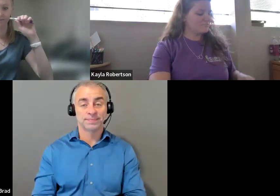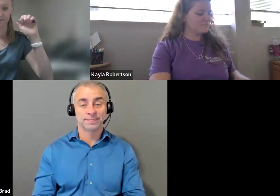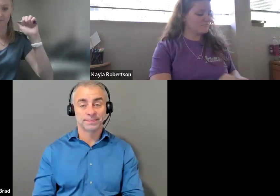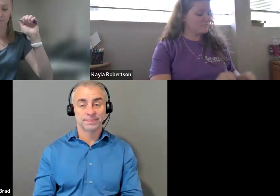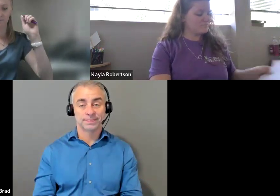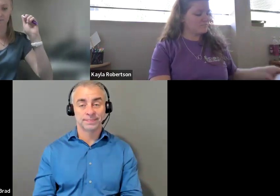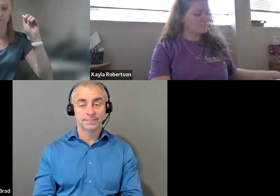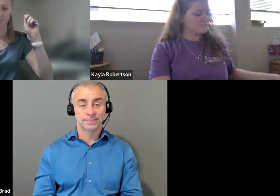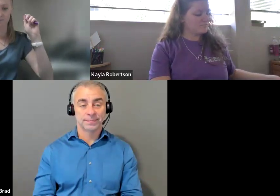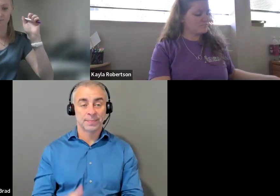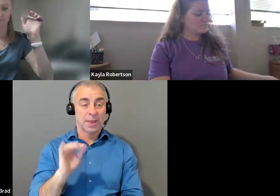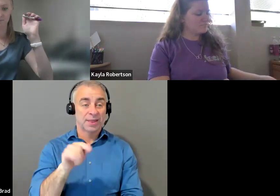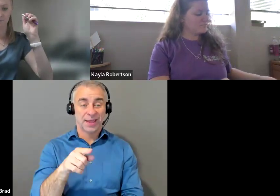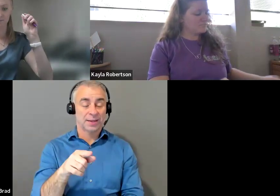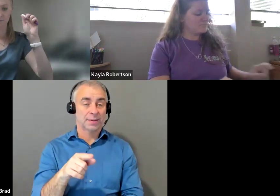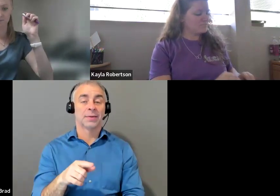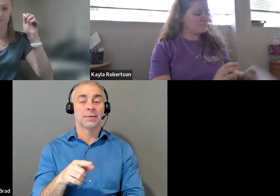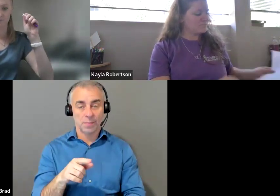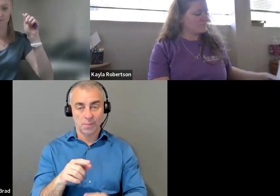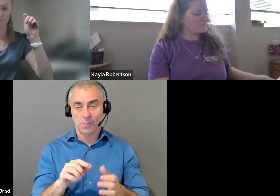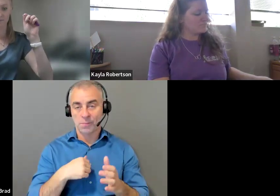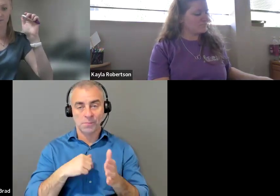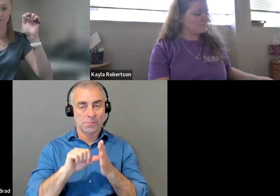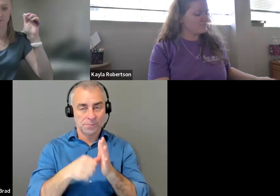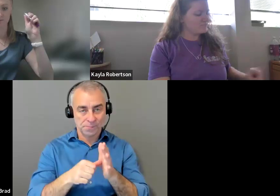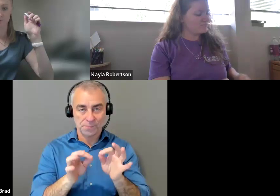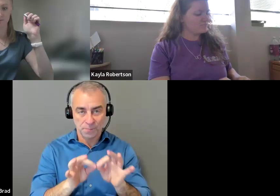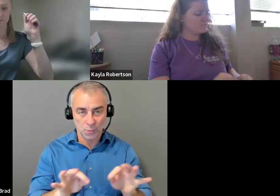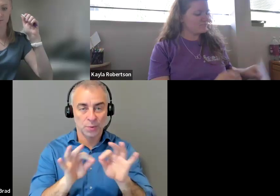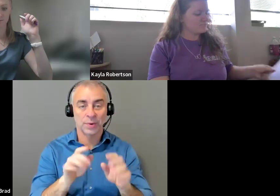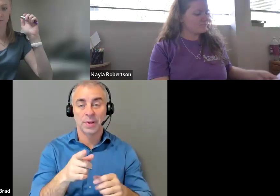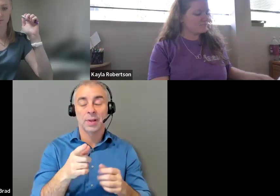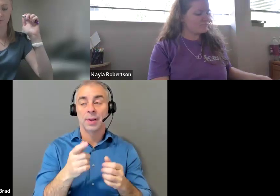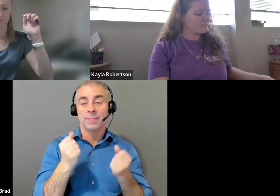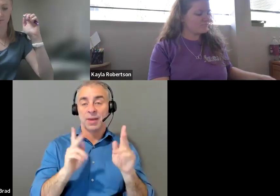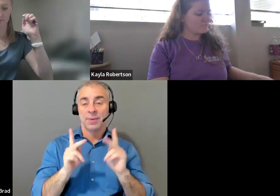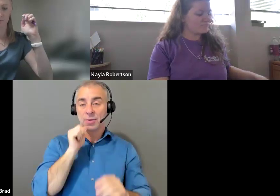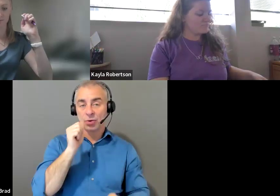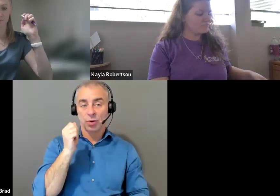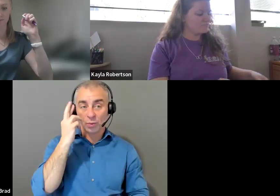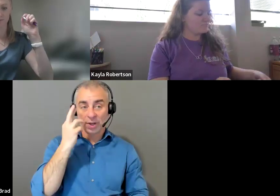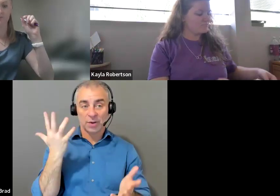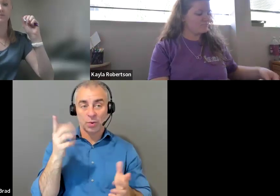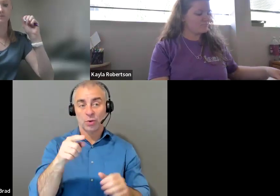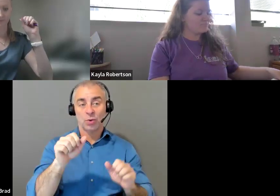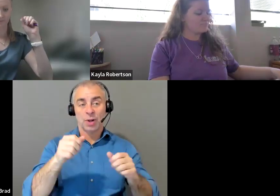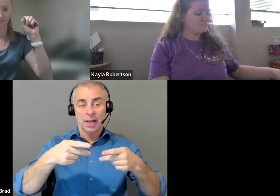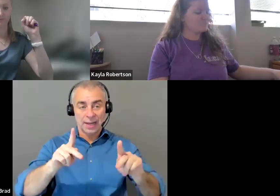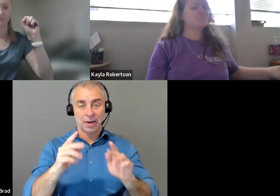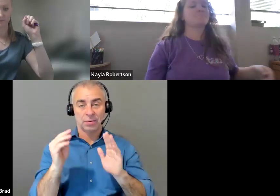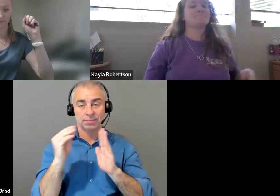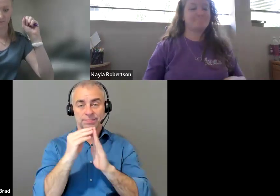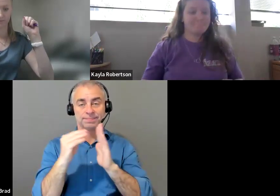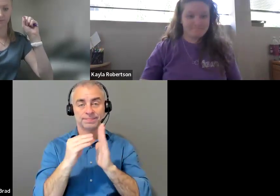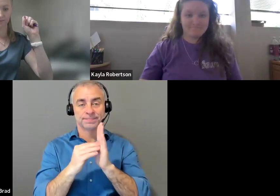And I think that's extremely important because I don't think many people realize what you can put on a resume.